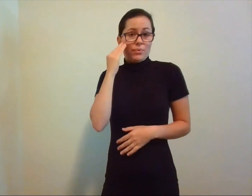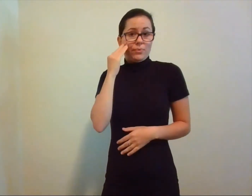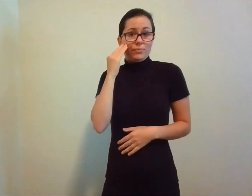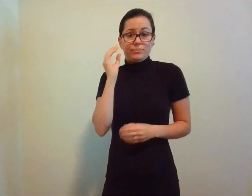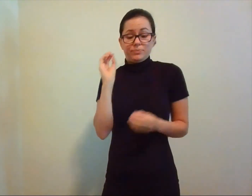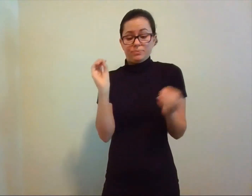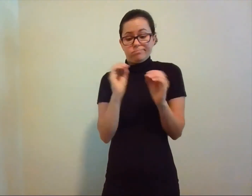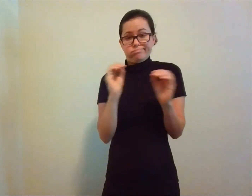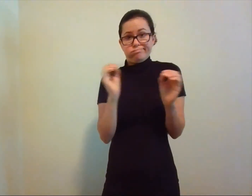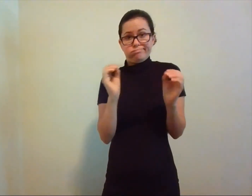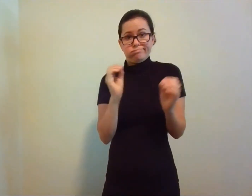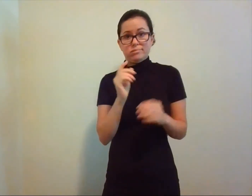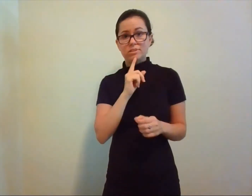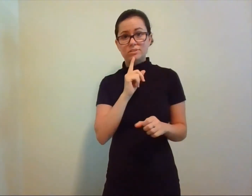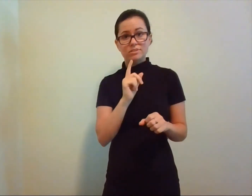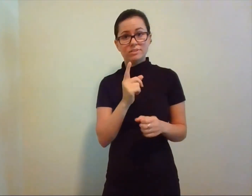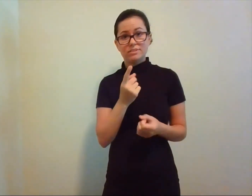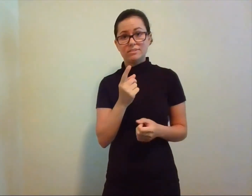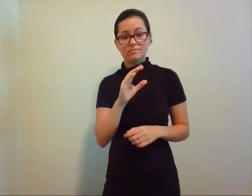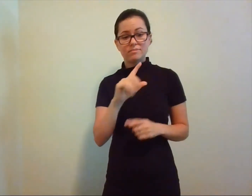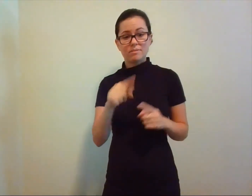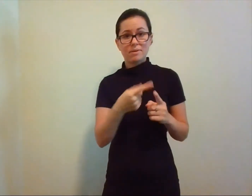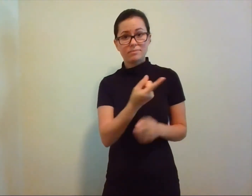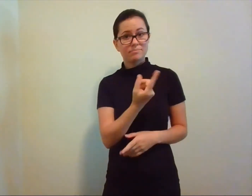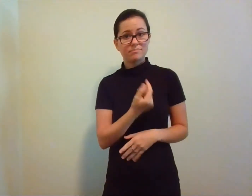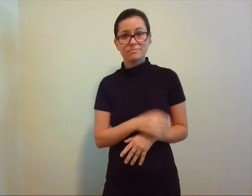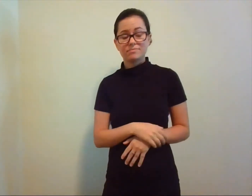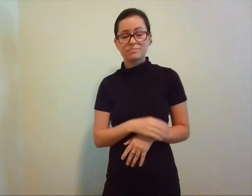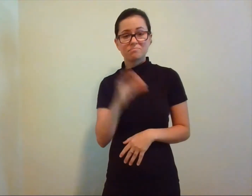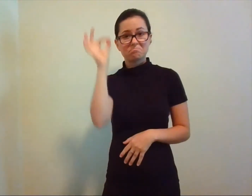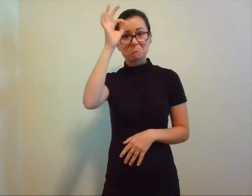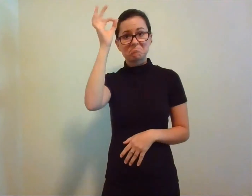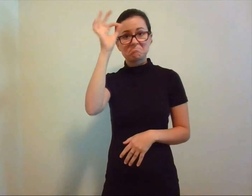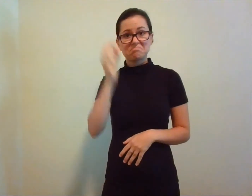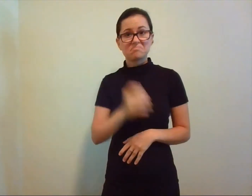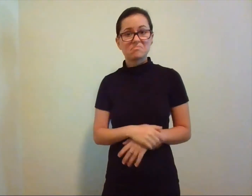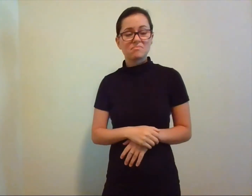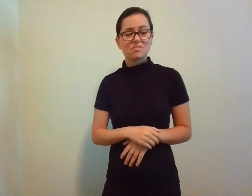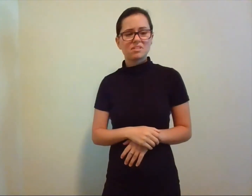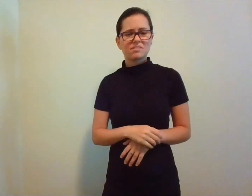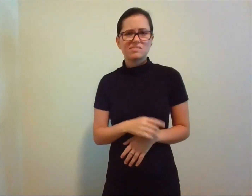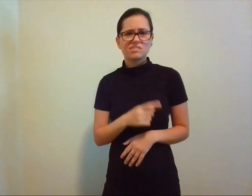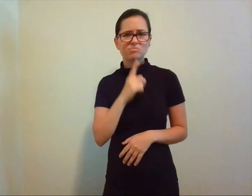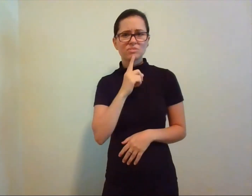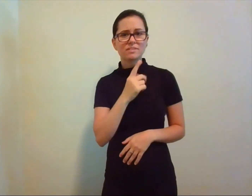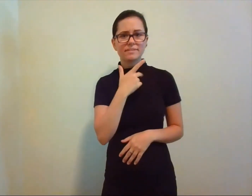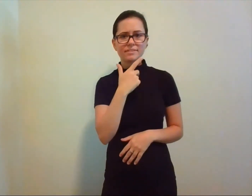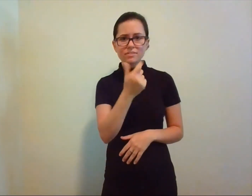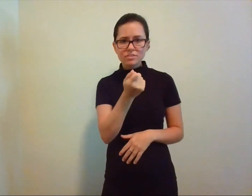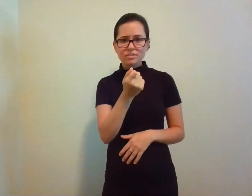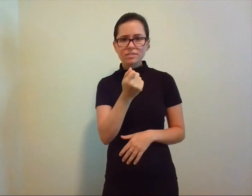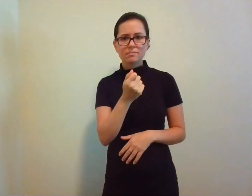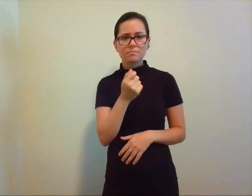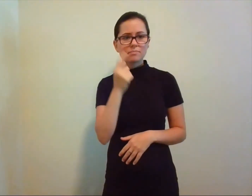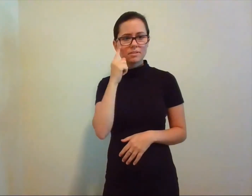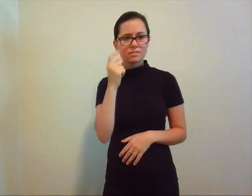You just talked about him. Yeah, but it was just interesting because I was like, I just wonder what this guy's life is like now. I mean, obviously, same as yours,